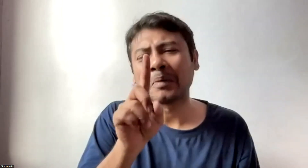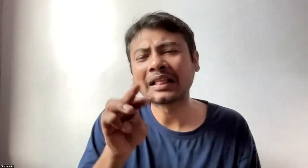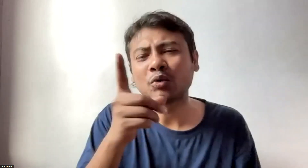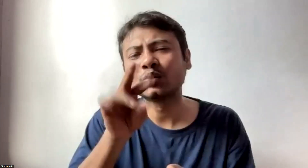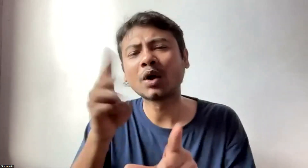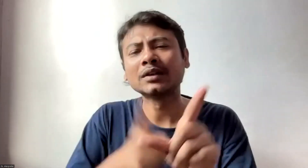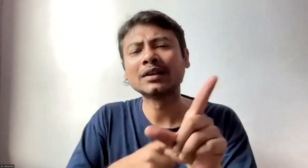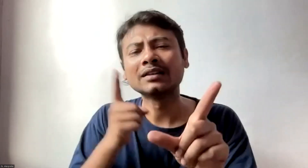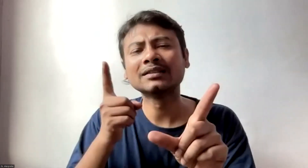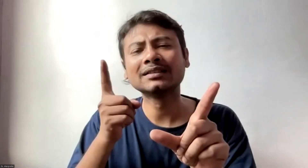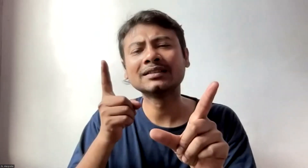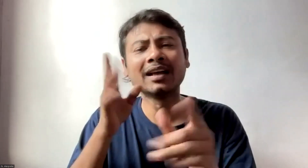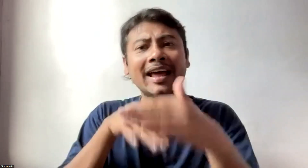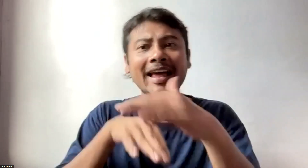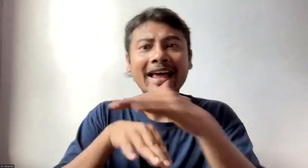there.